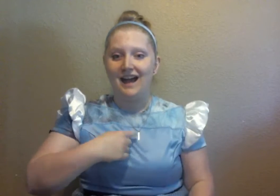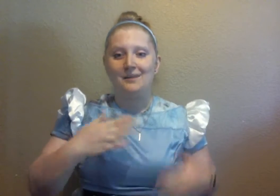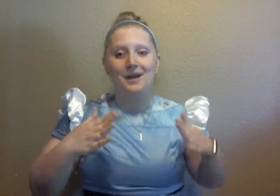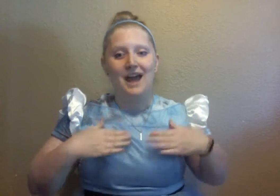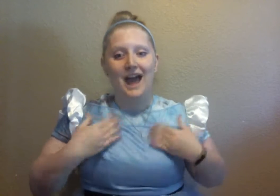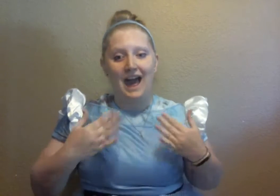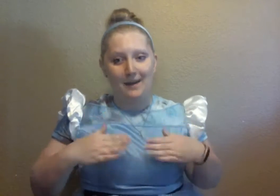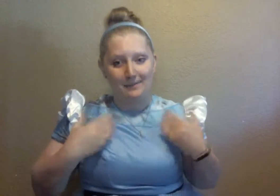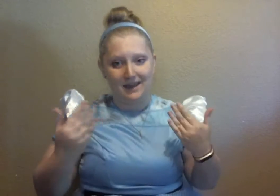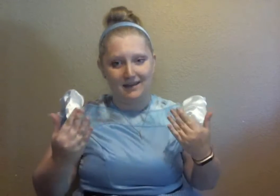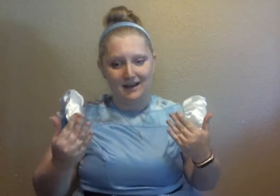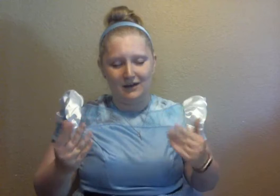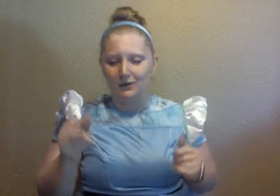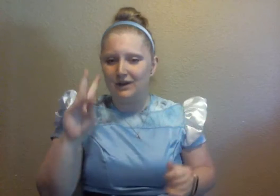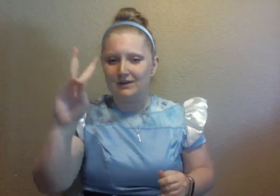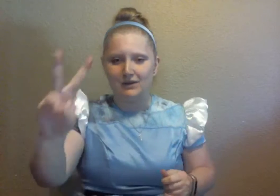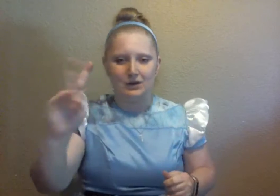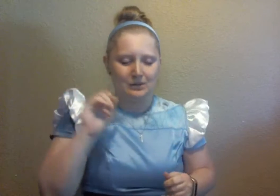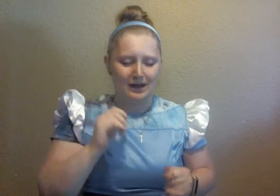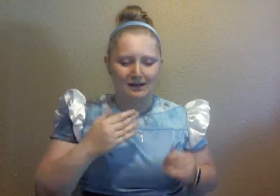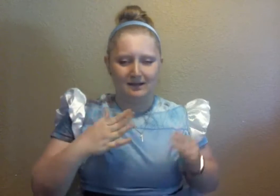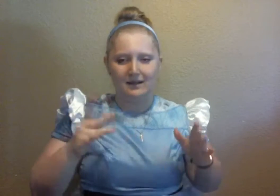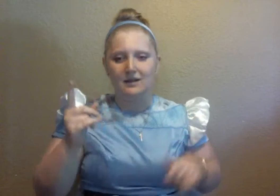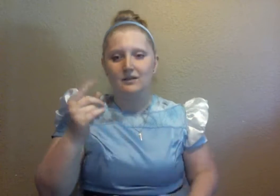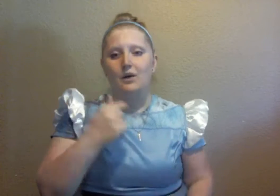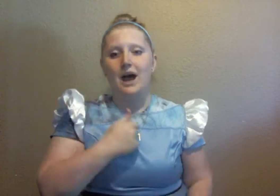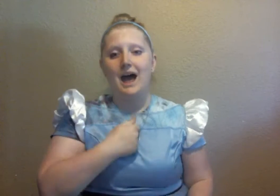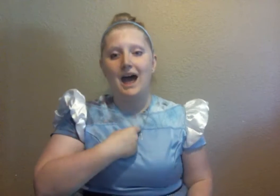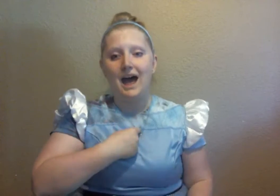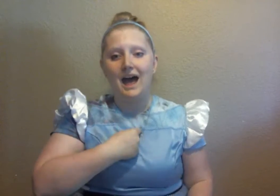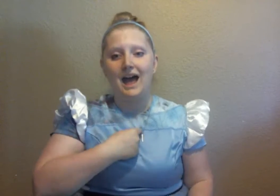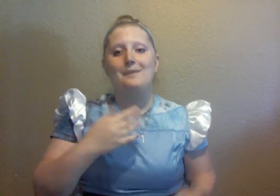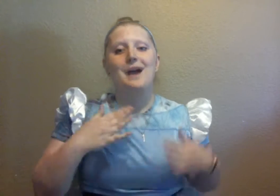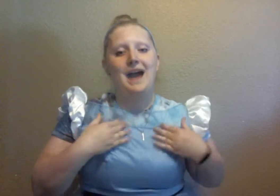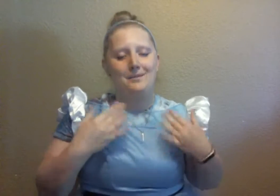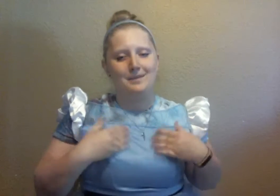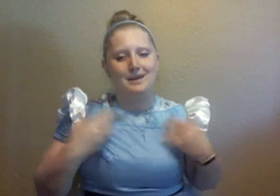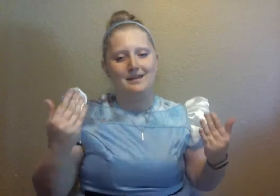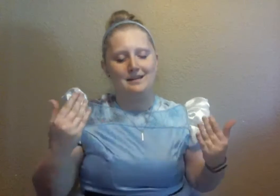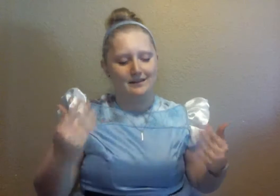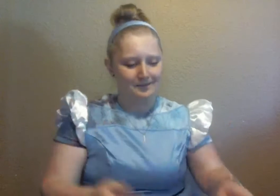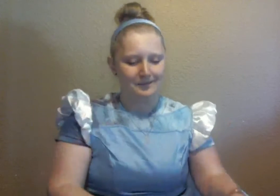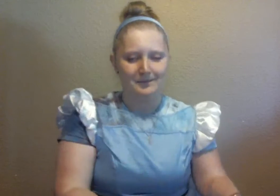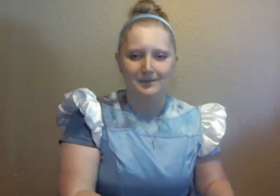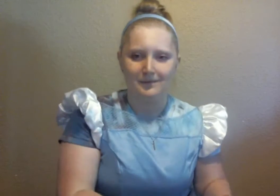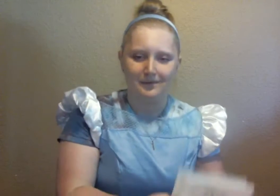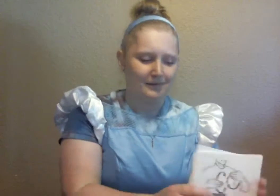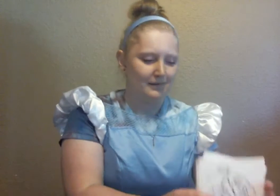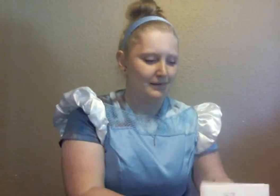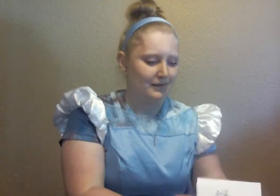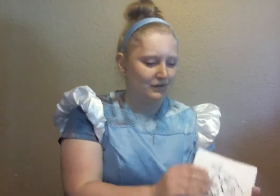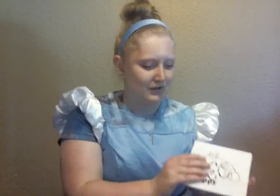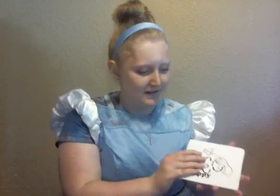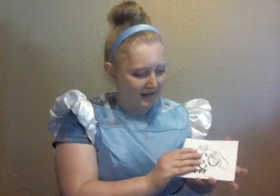I'm happy. And you only have to do it twice. So I'm happy. Just like